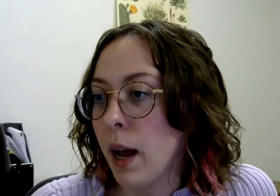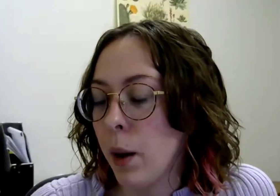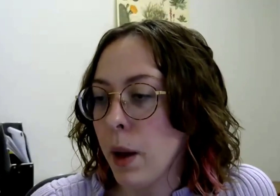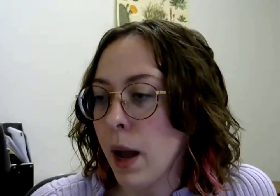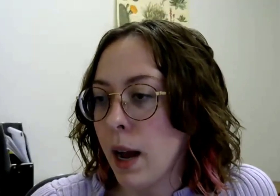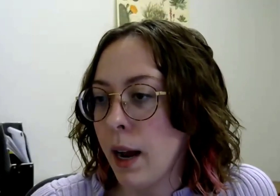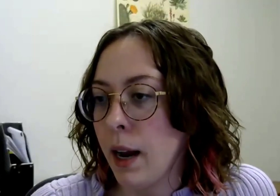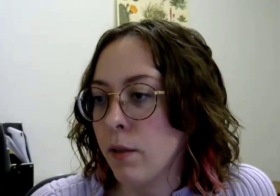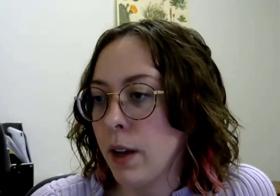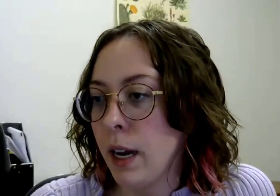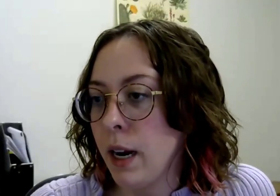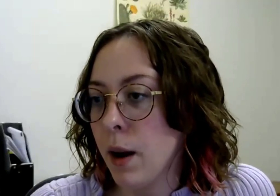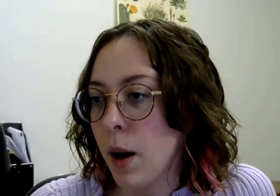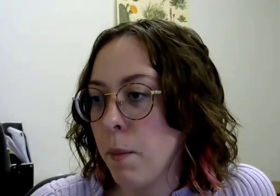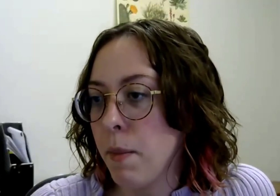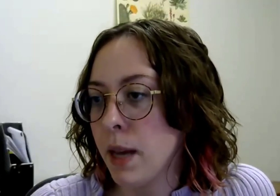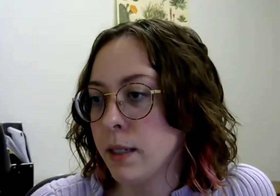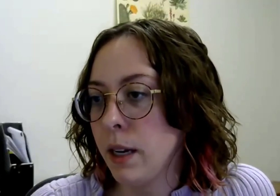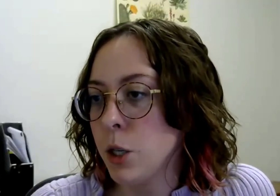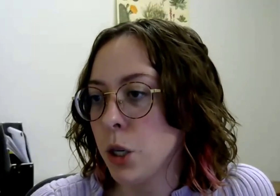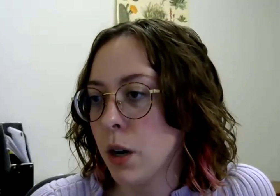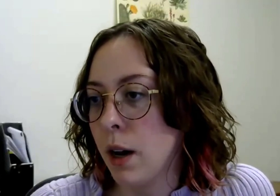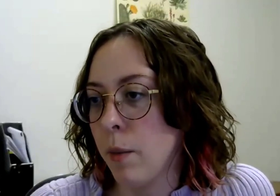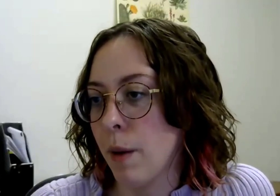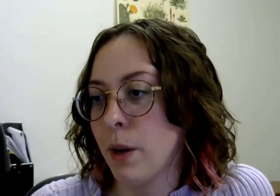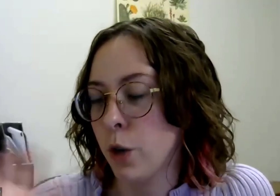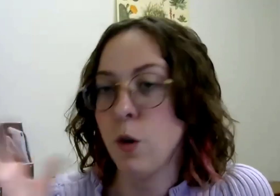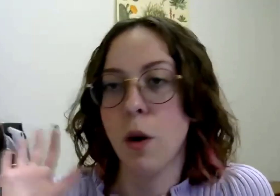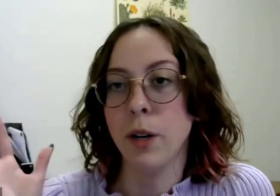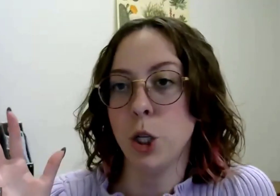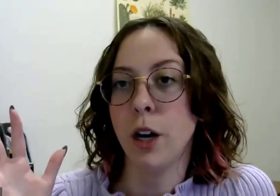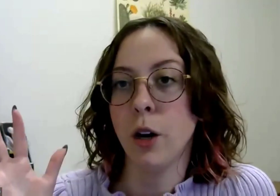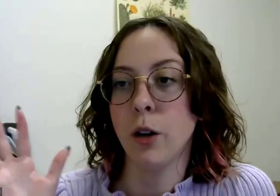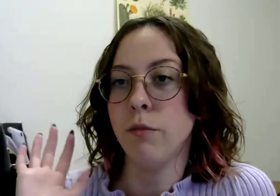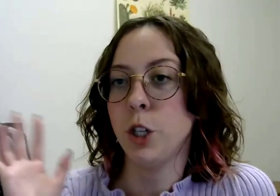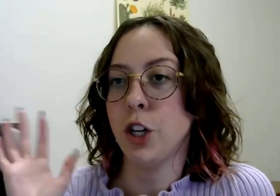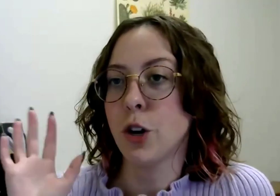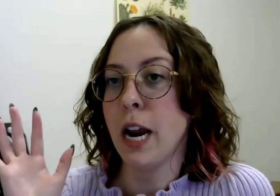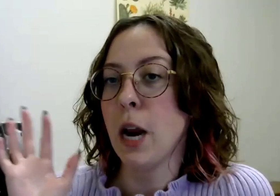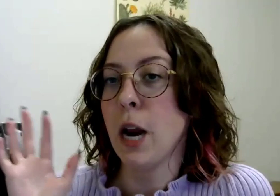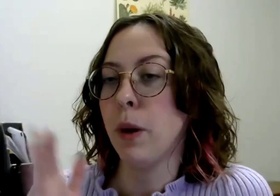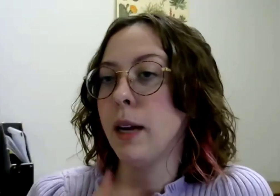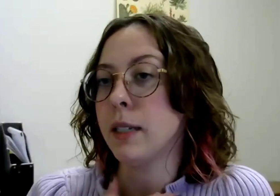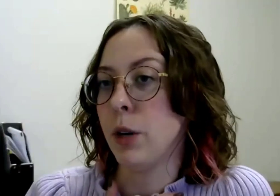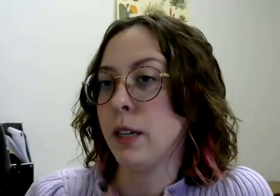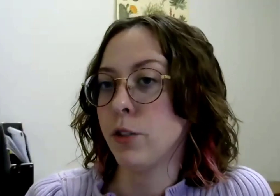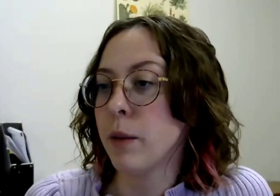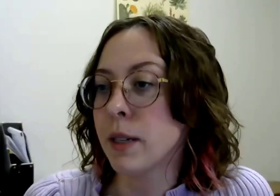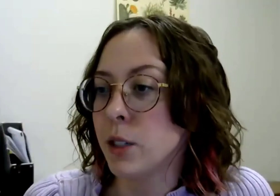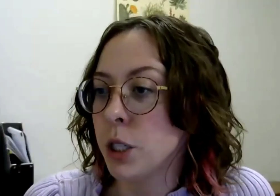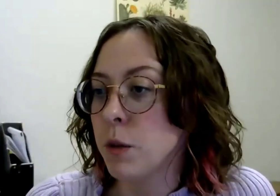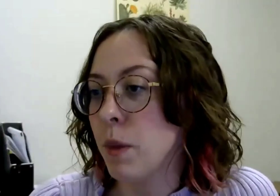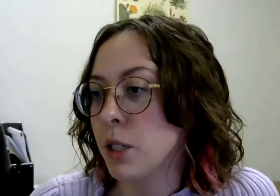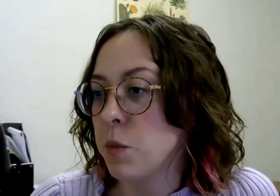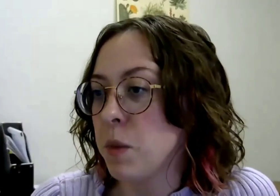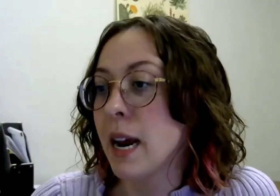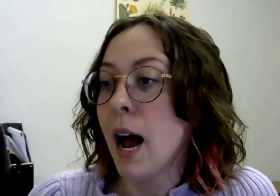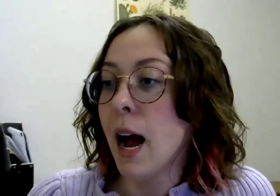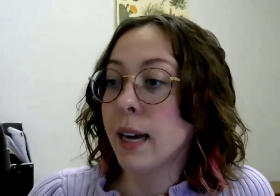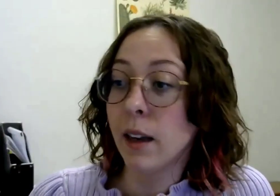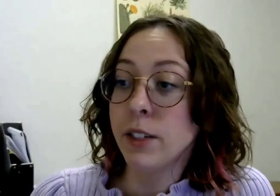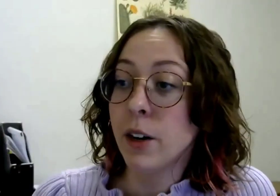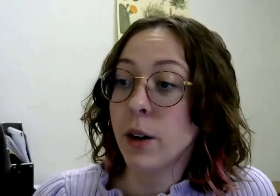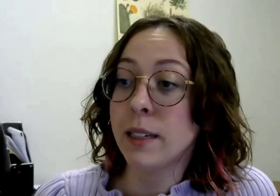Oh, I have a message. I'm not sure if you want me to share your name, but someone has messaged